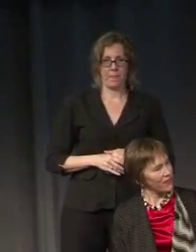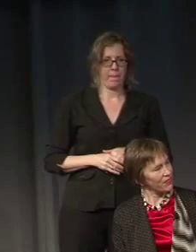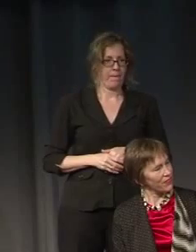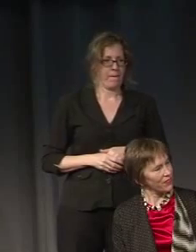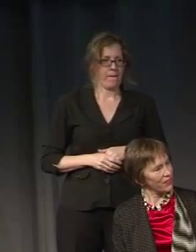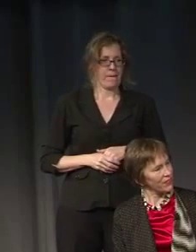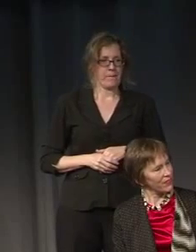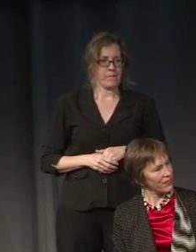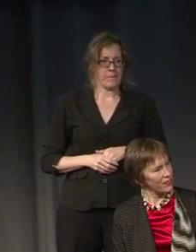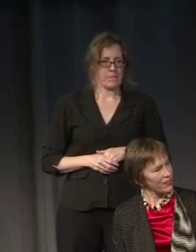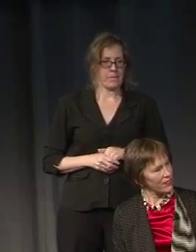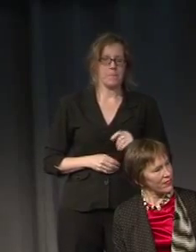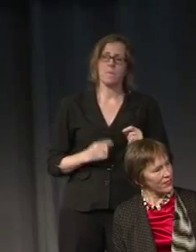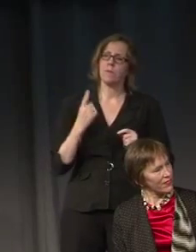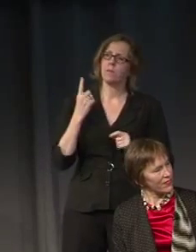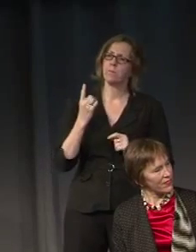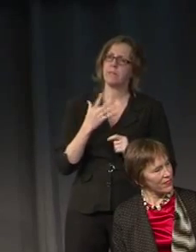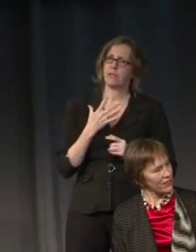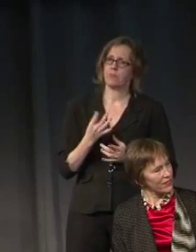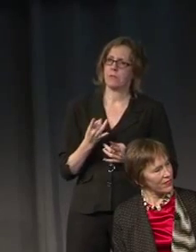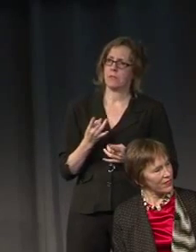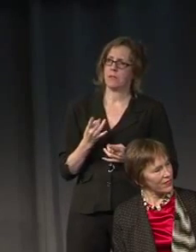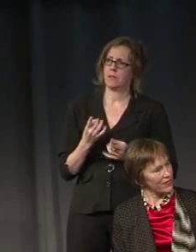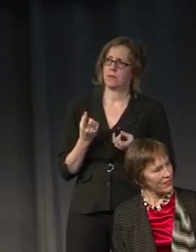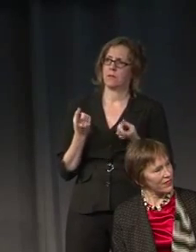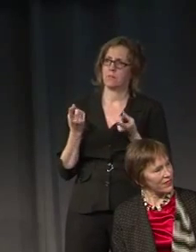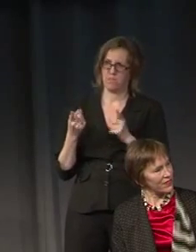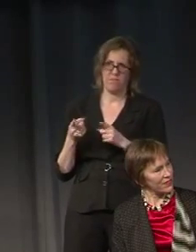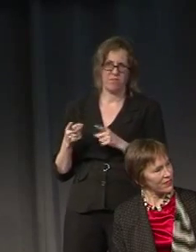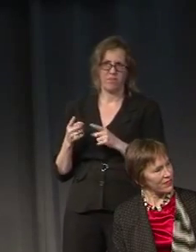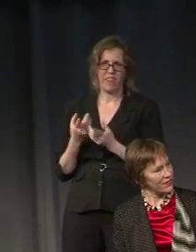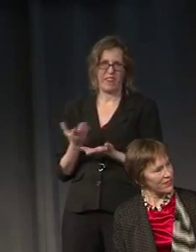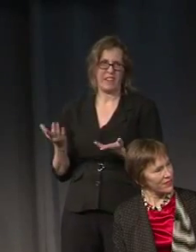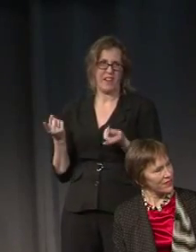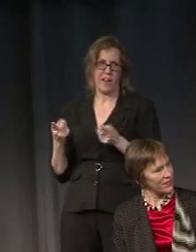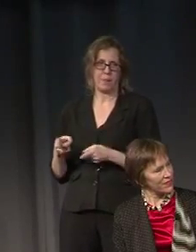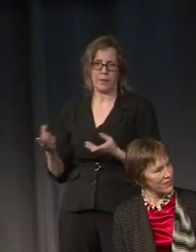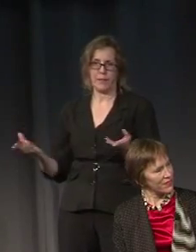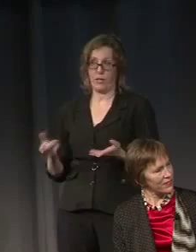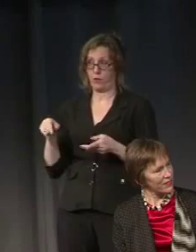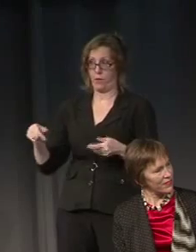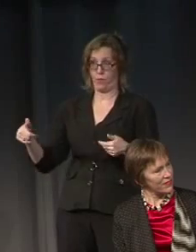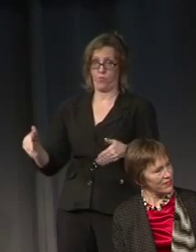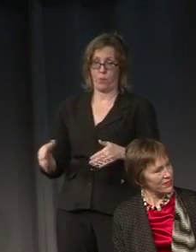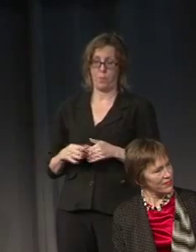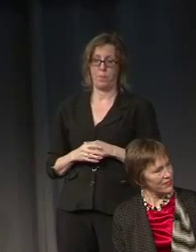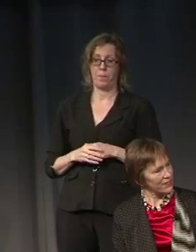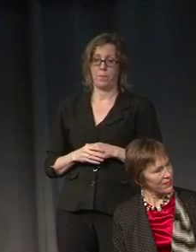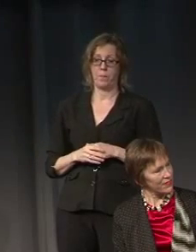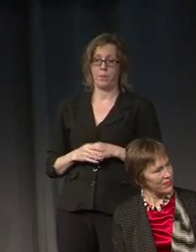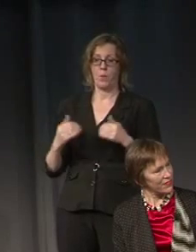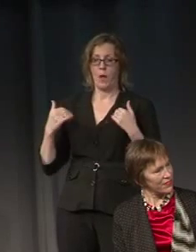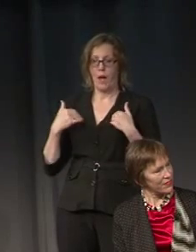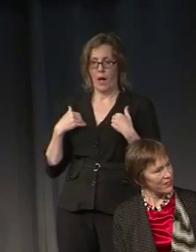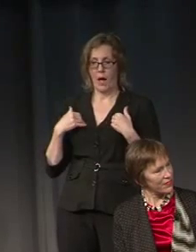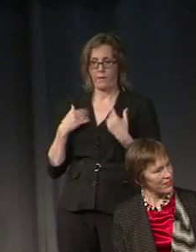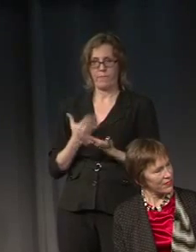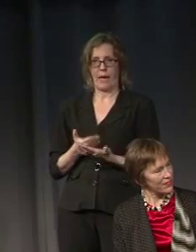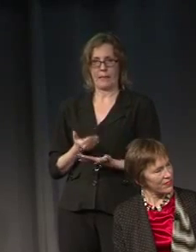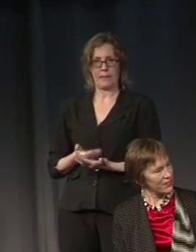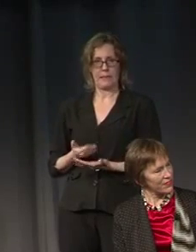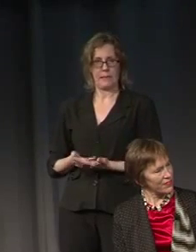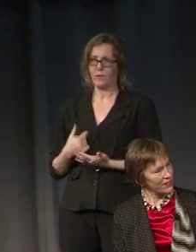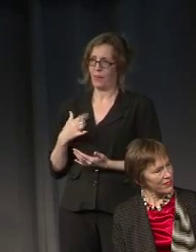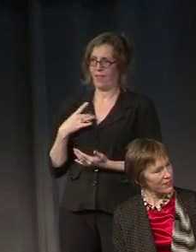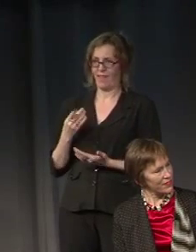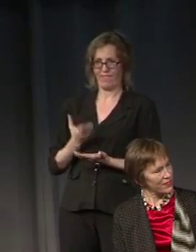think one of the fascinating things that's happening right in this sort of room is that, you know, we've got facts and we like dealing with facts.